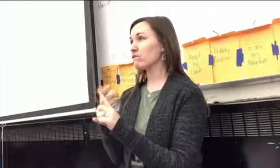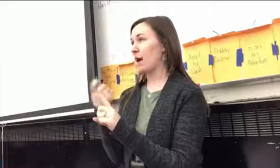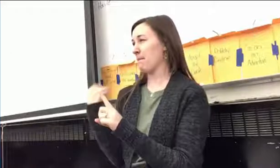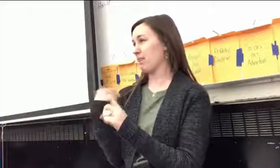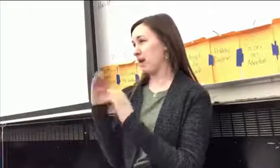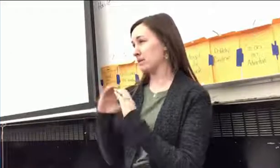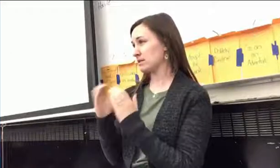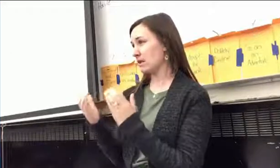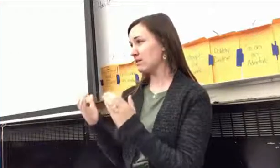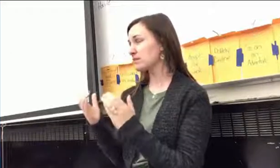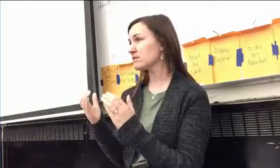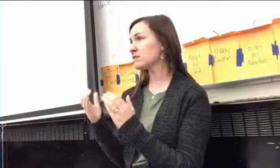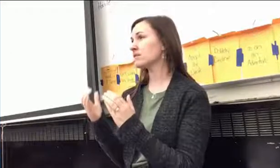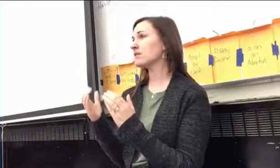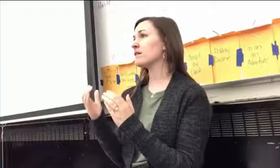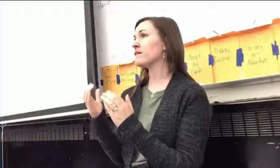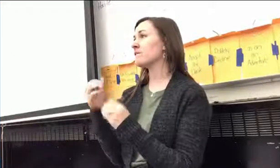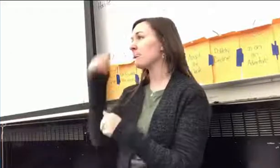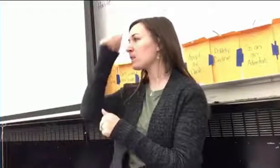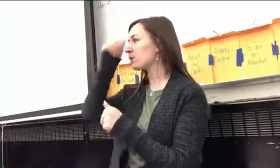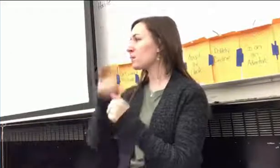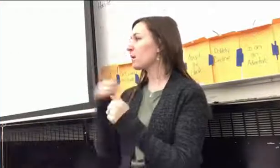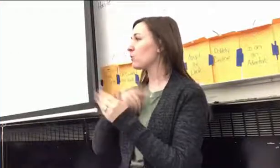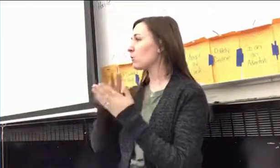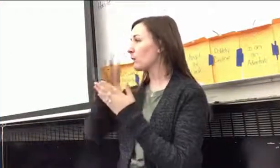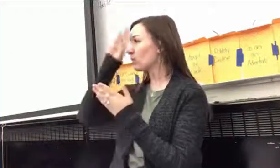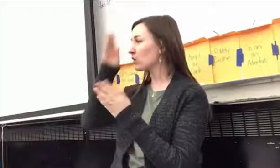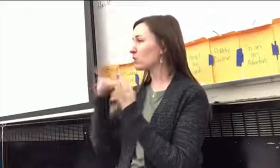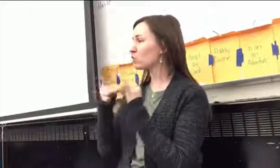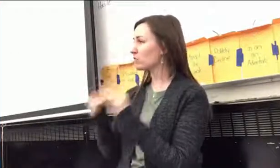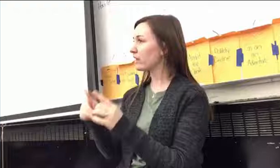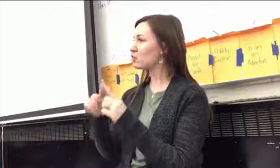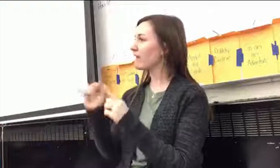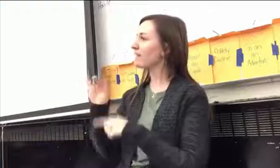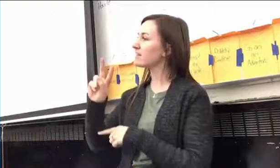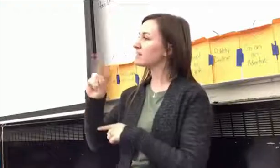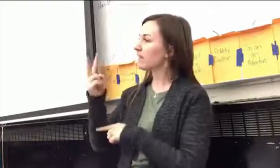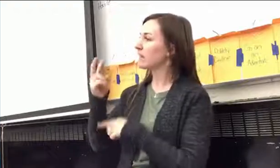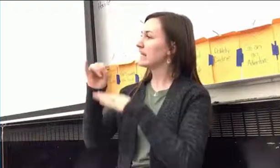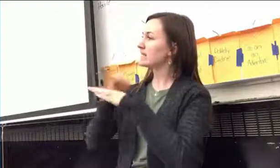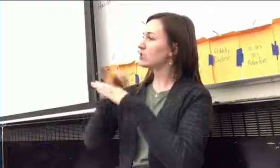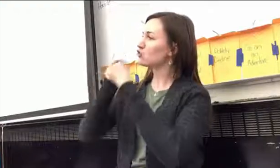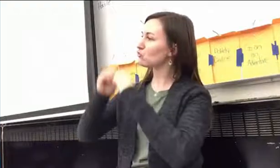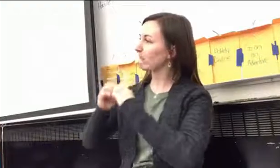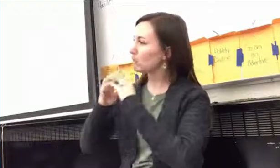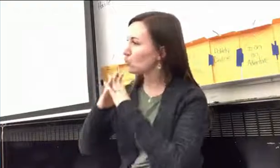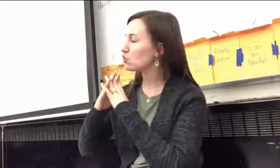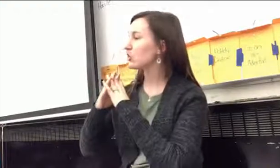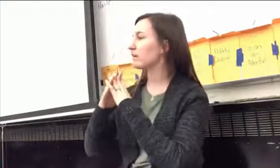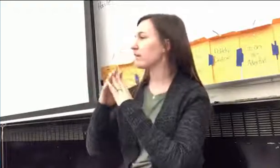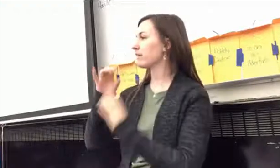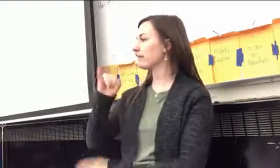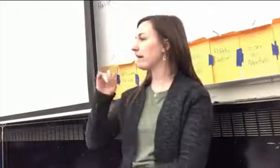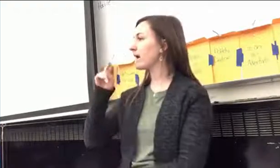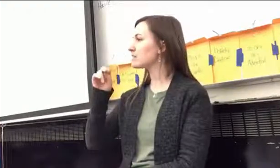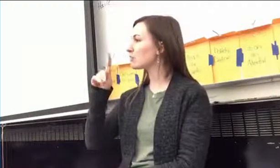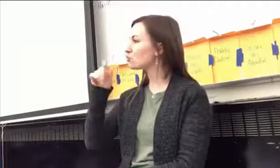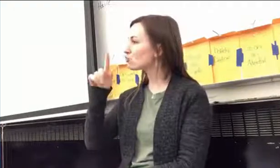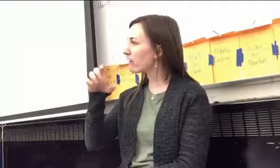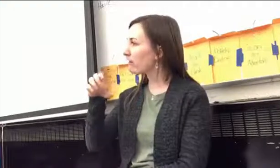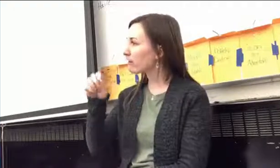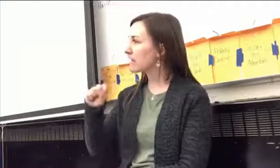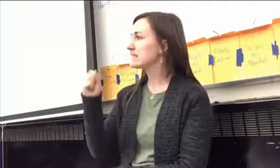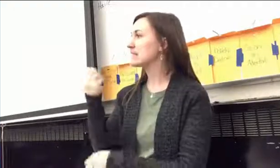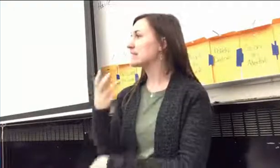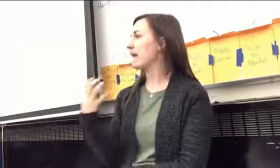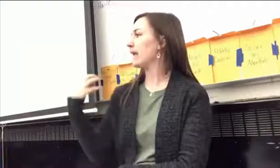last class period is that we were learning about like the Second Industrial Revolution and the industrialists and the robber barons and the captains of industry and